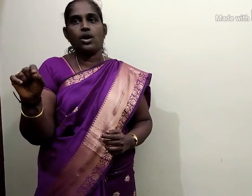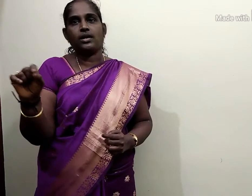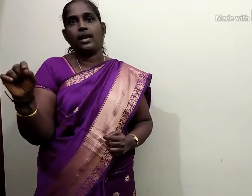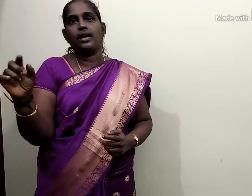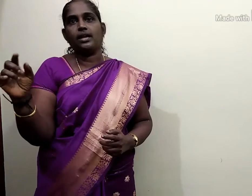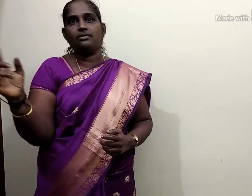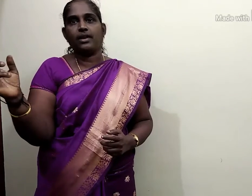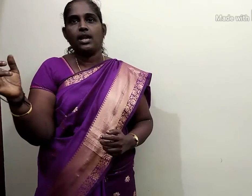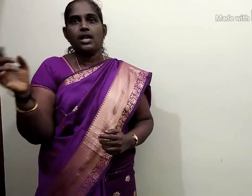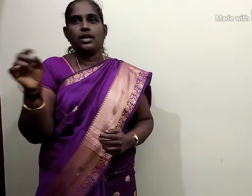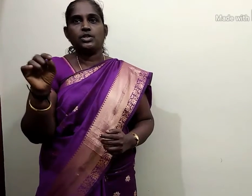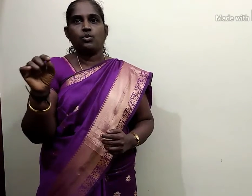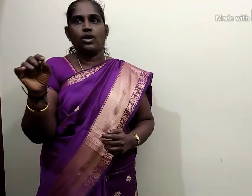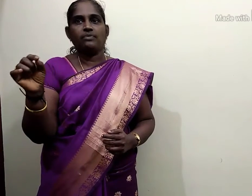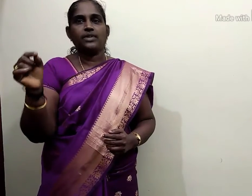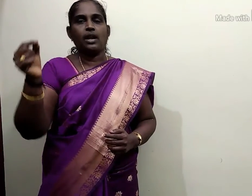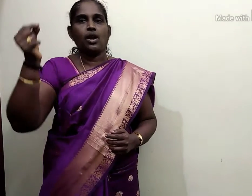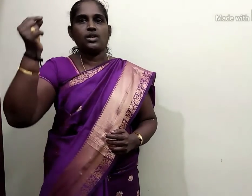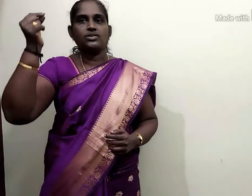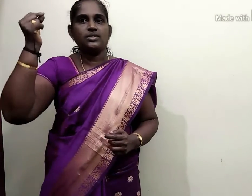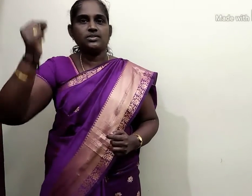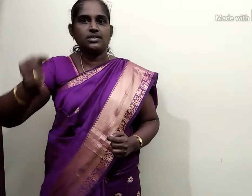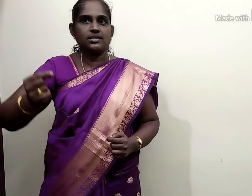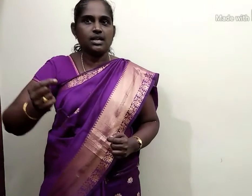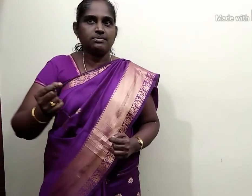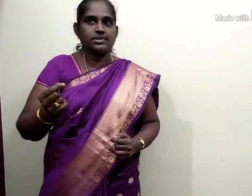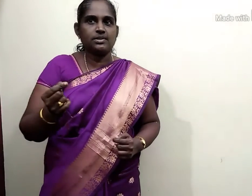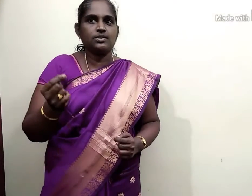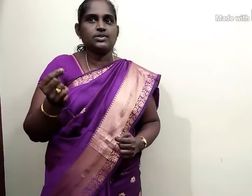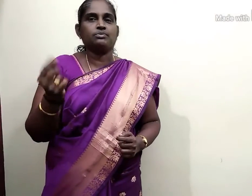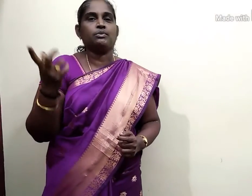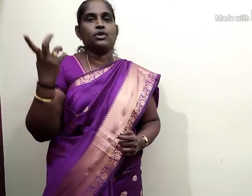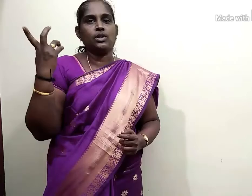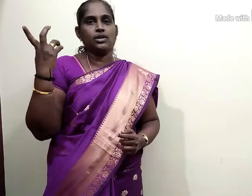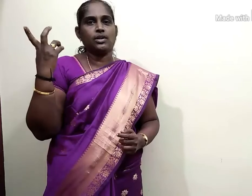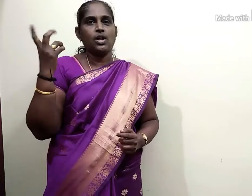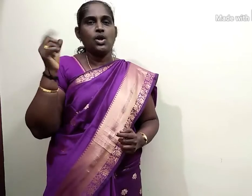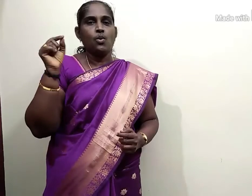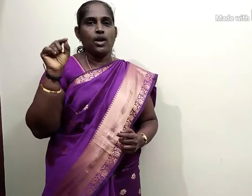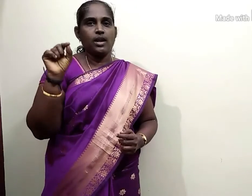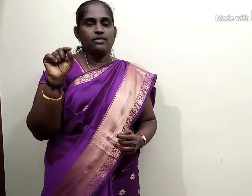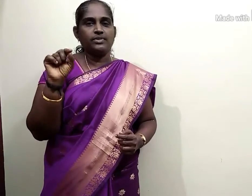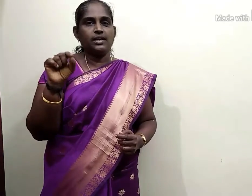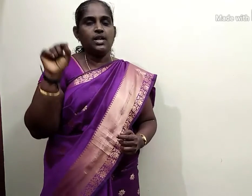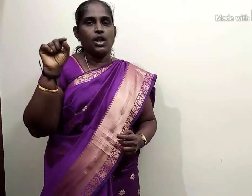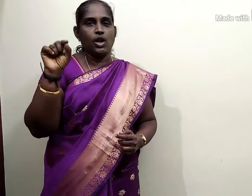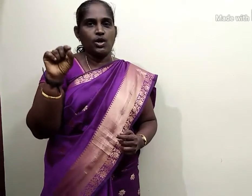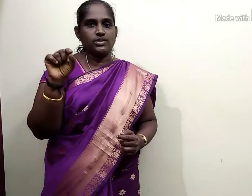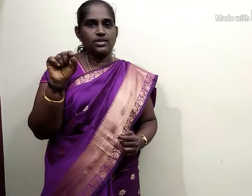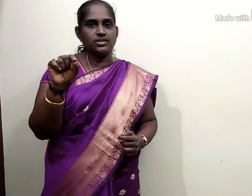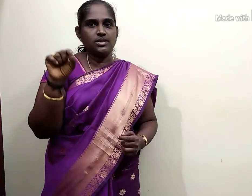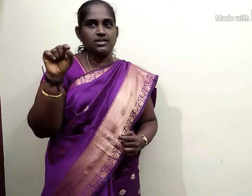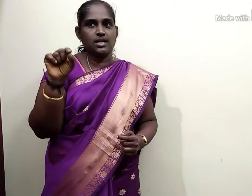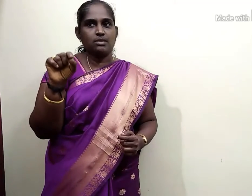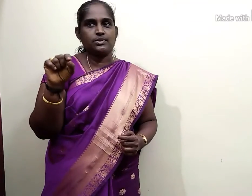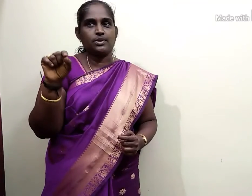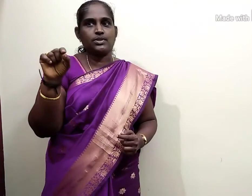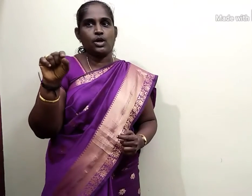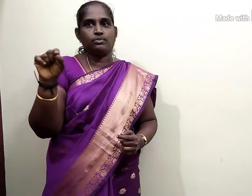or King Khafre. It is one of the largest sculptures of the world. One of the largest sculptures of